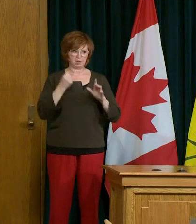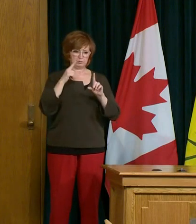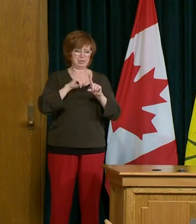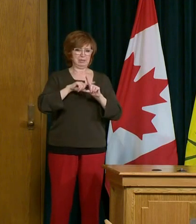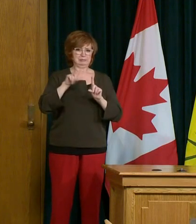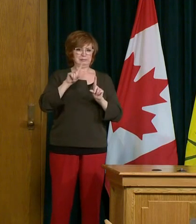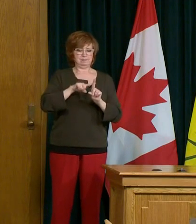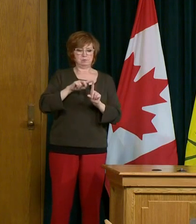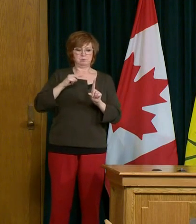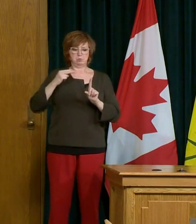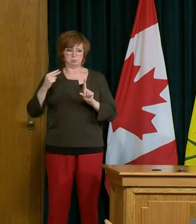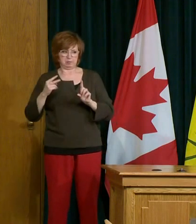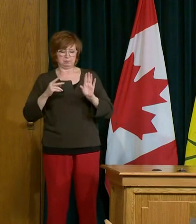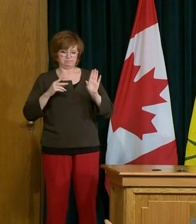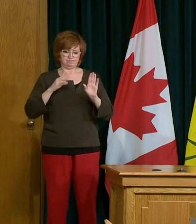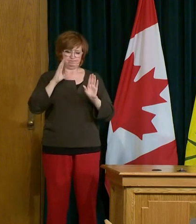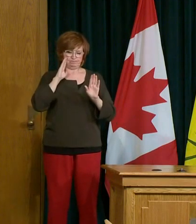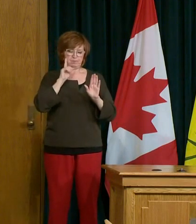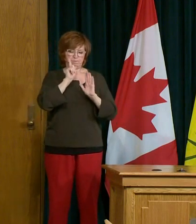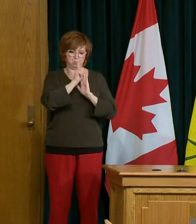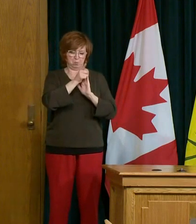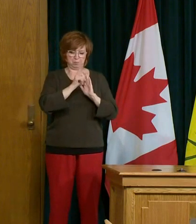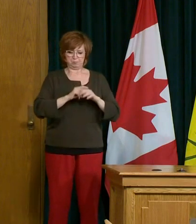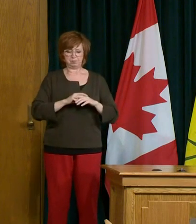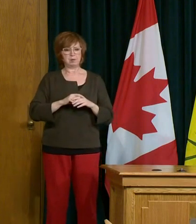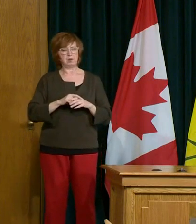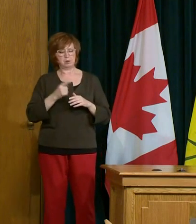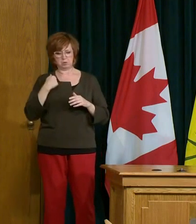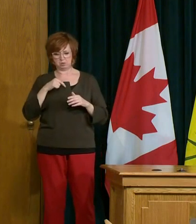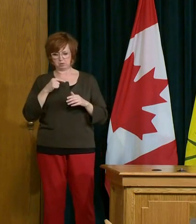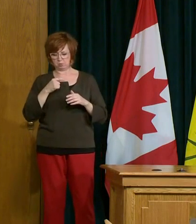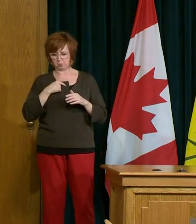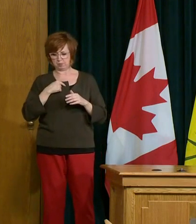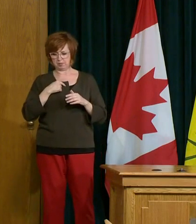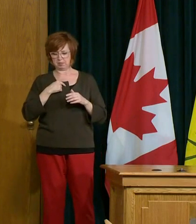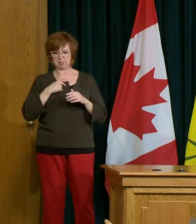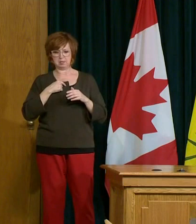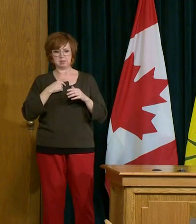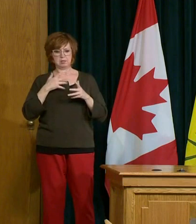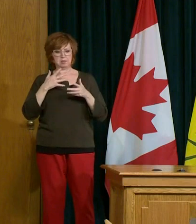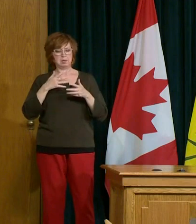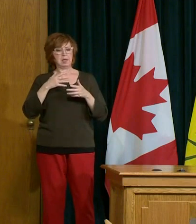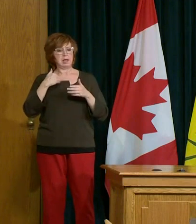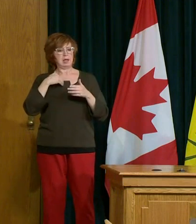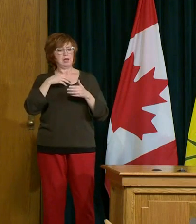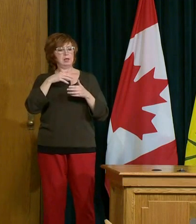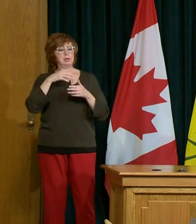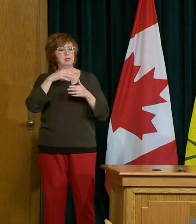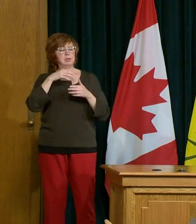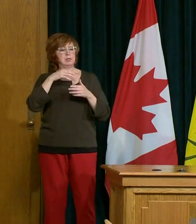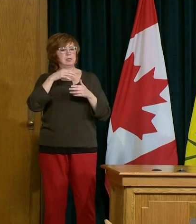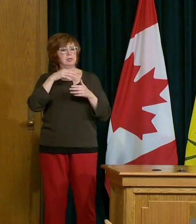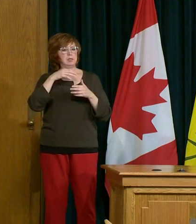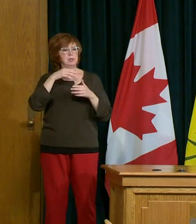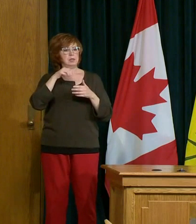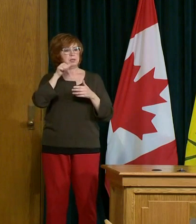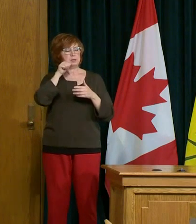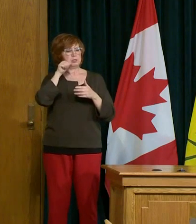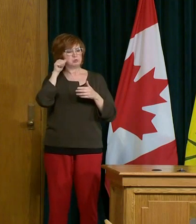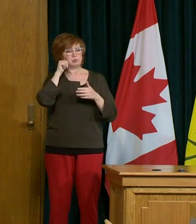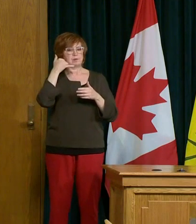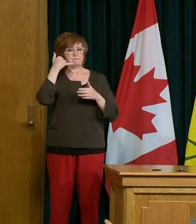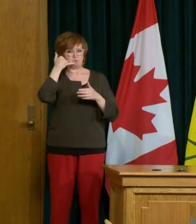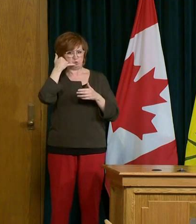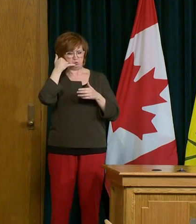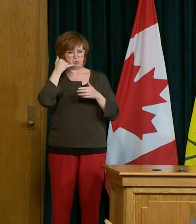was a topic of the conversation we had not only on the Council of Federation call we had yesterday, but the First Minister's call, and to